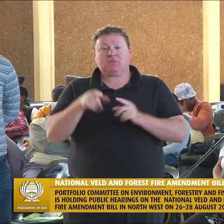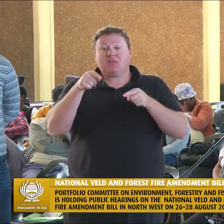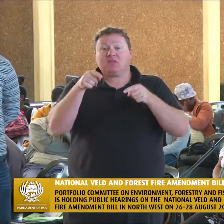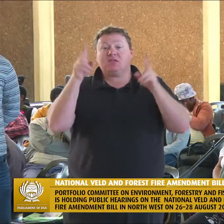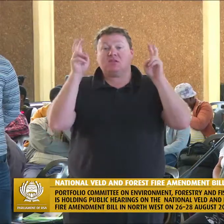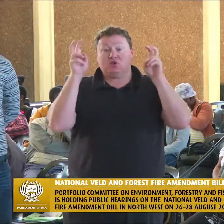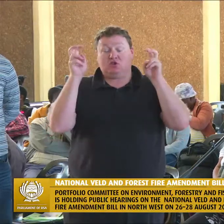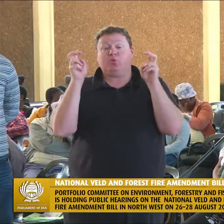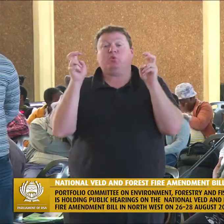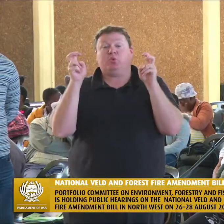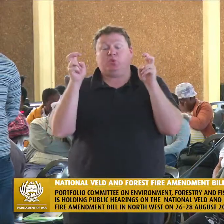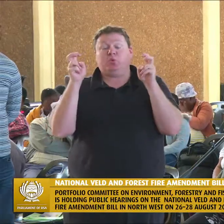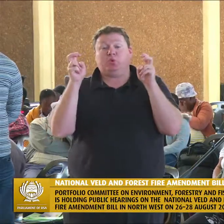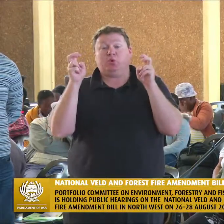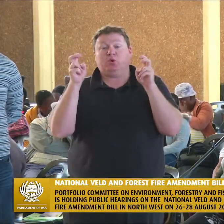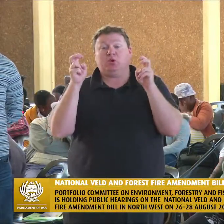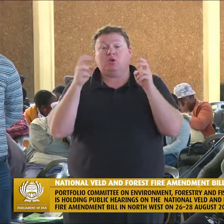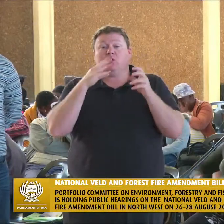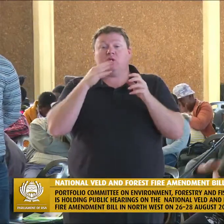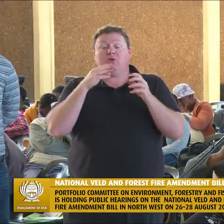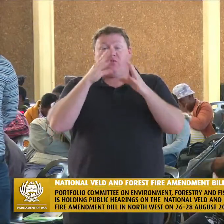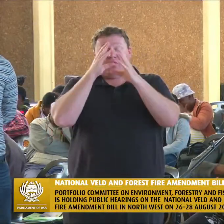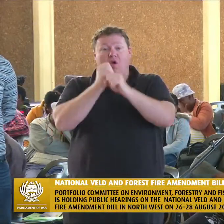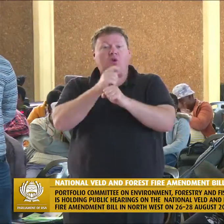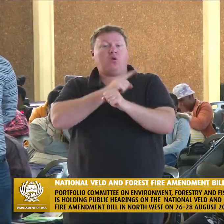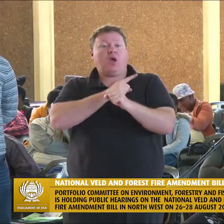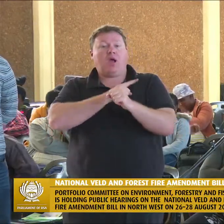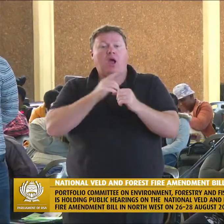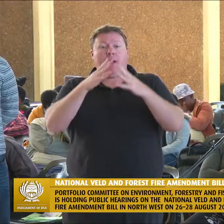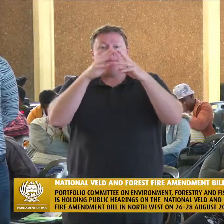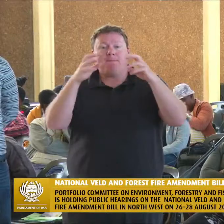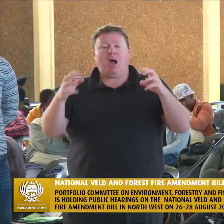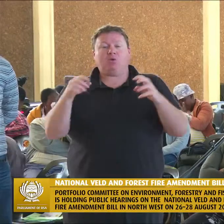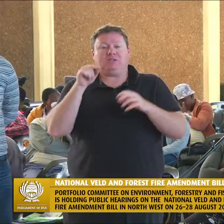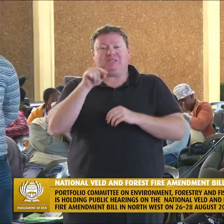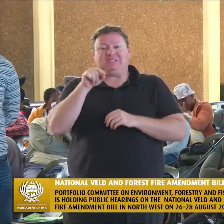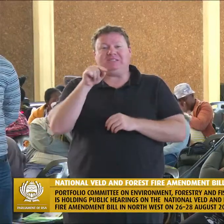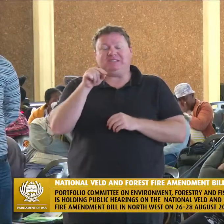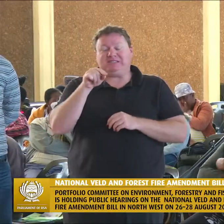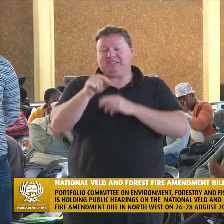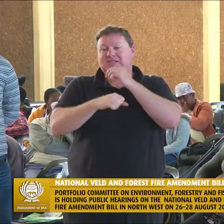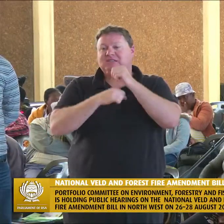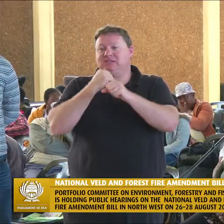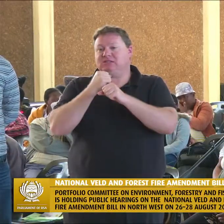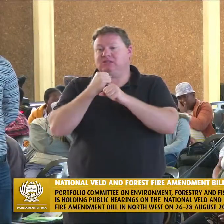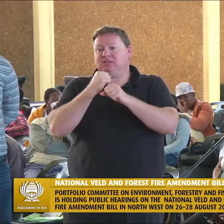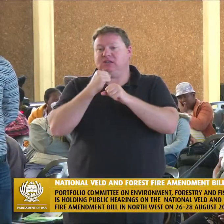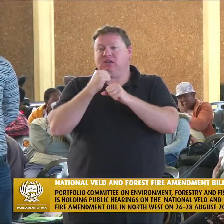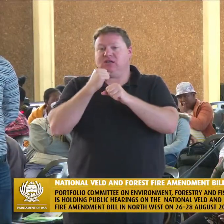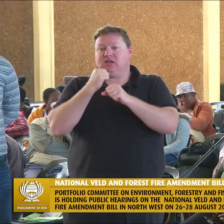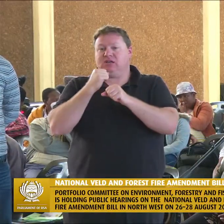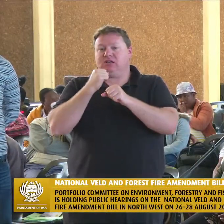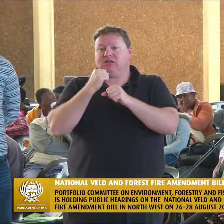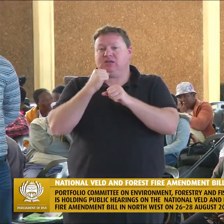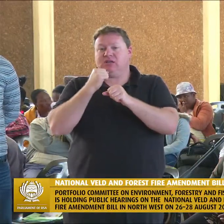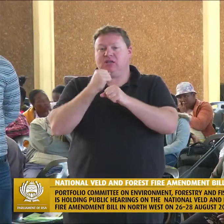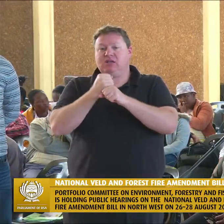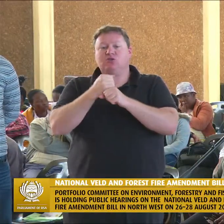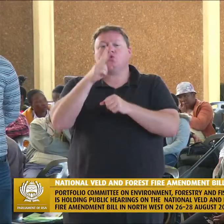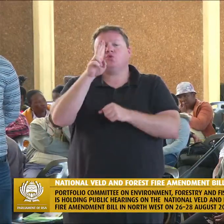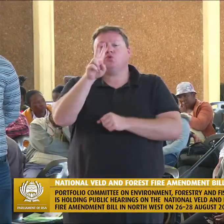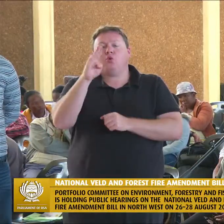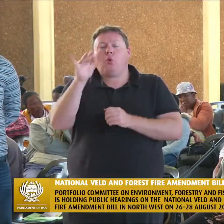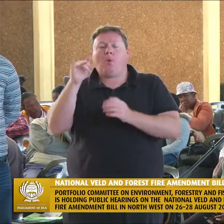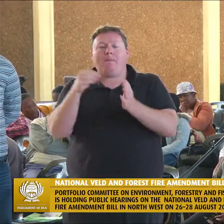because it is not just a mountain it has 2 billion years existence